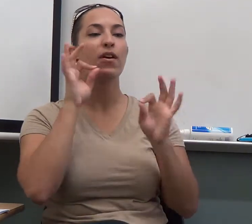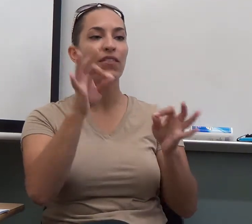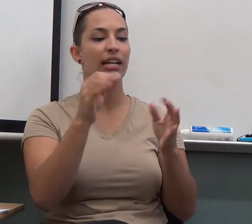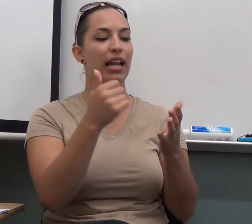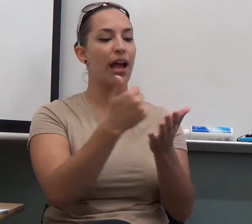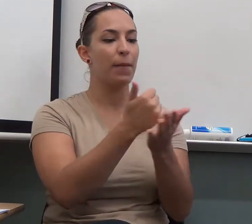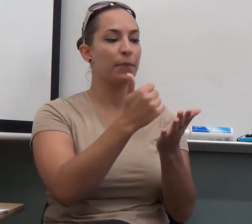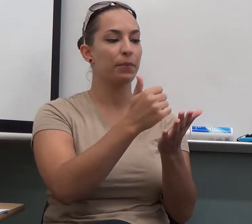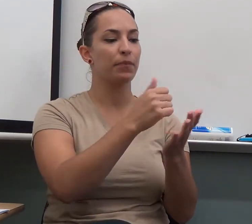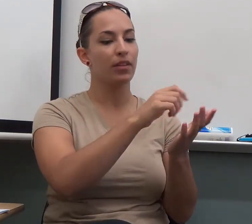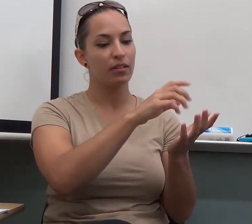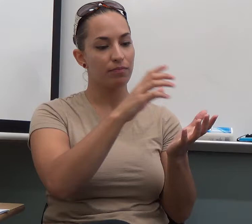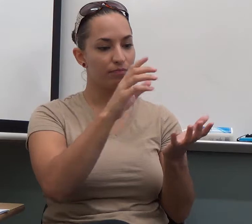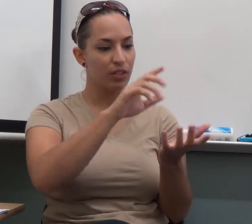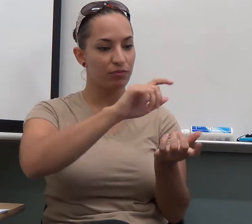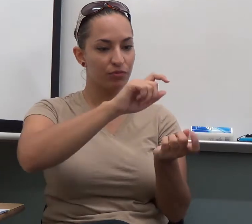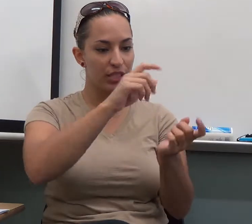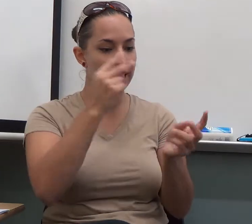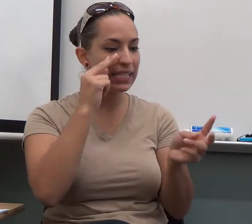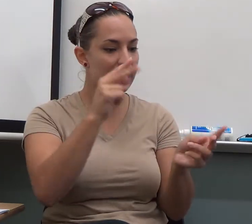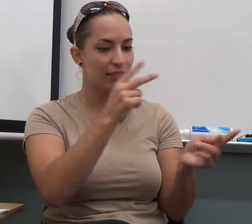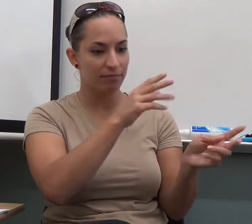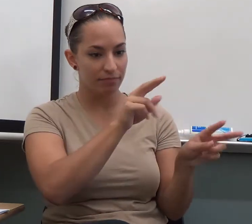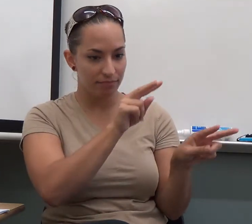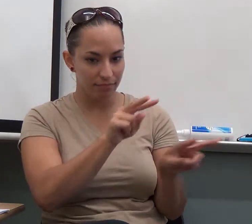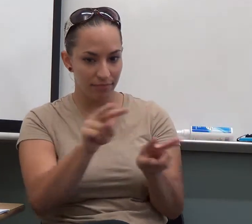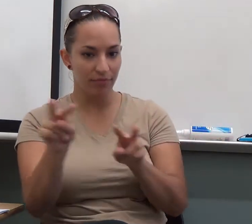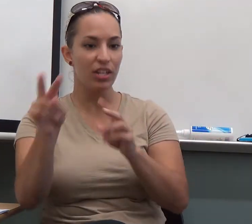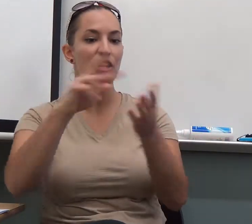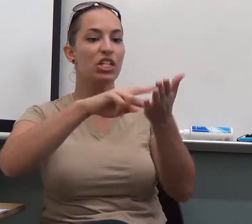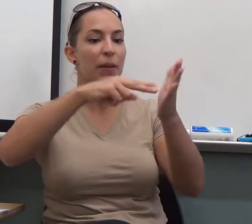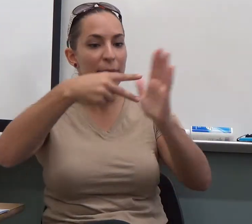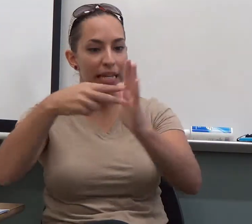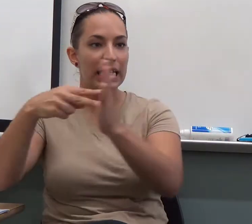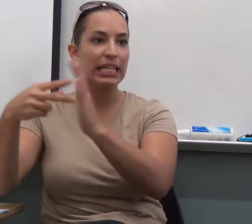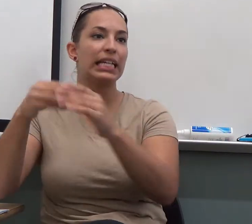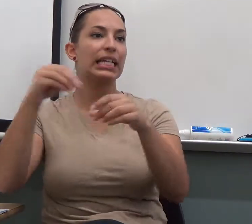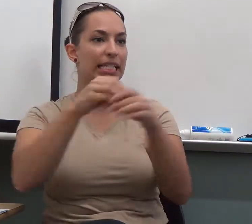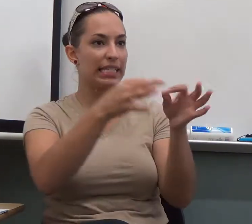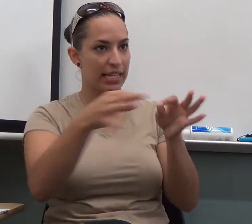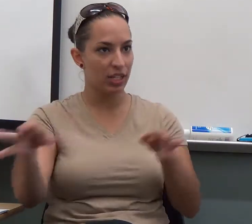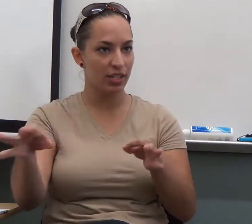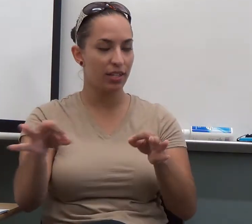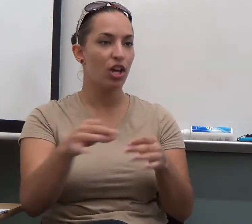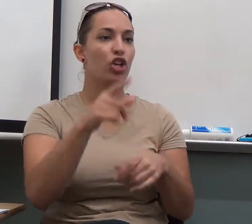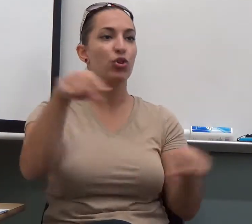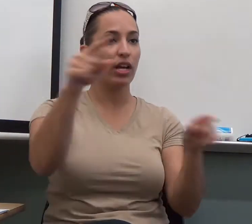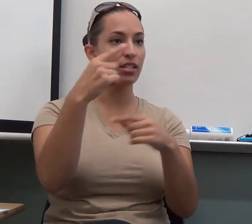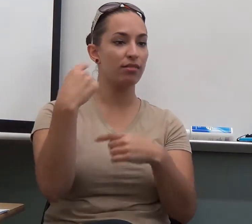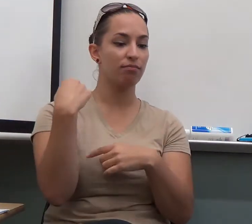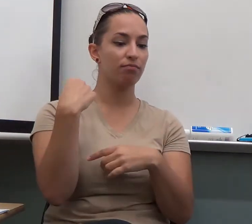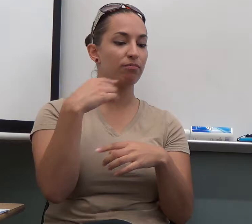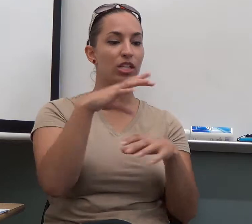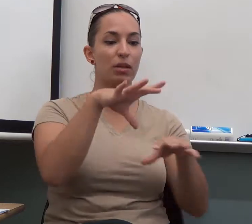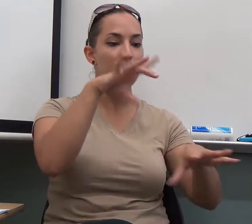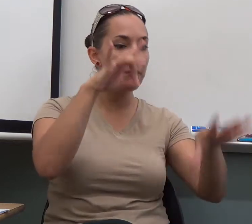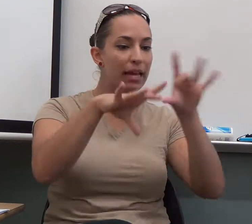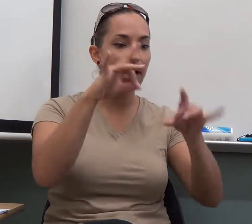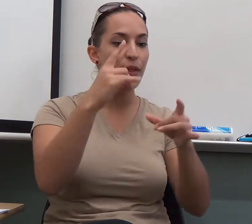is meaning in our sentence in order to pick the right words. You guys just picked the right words because of the meaning in the sentence. Not just because they sounded right, but because